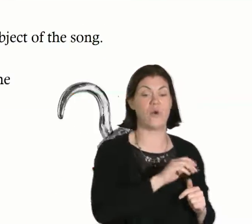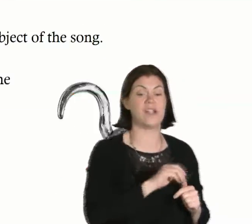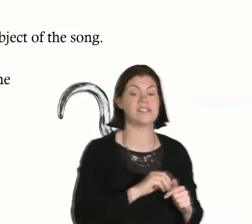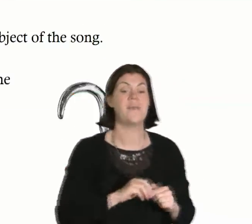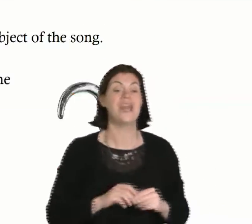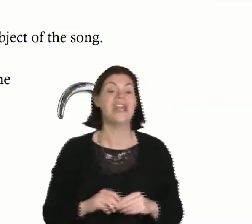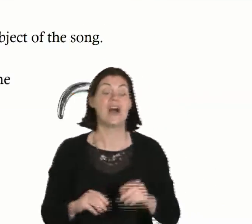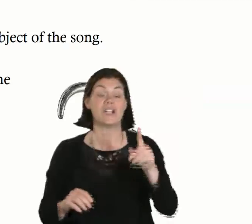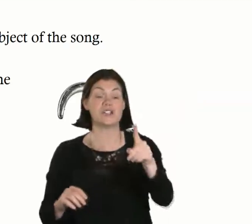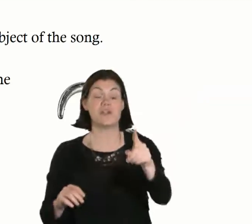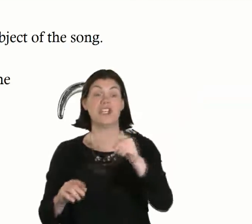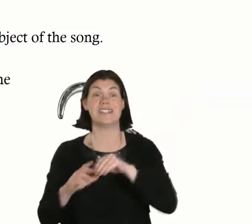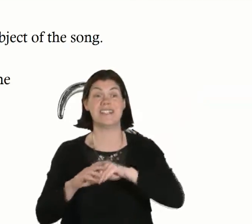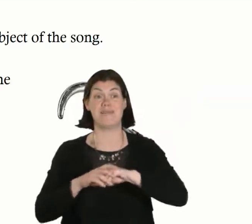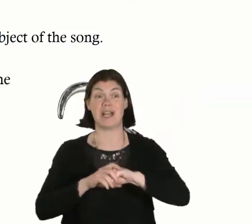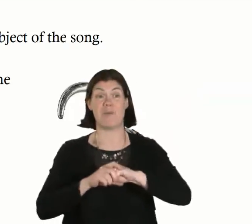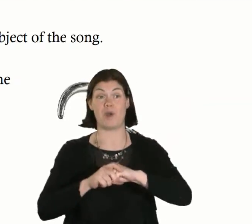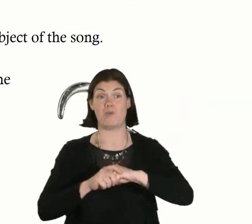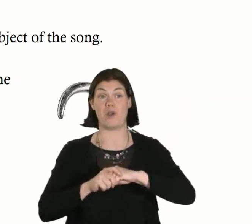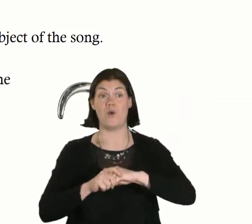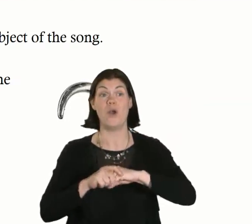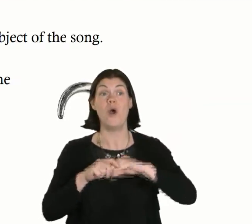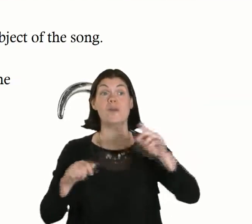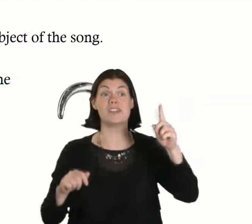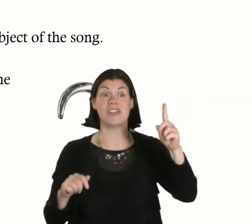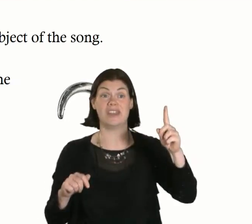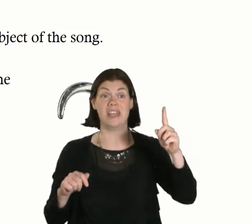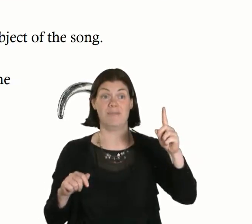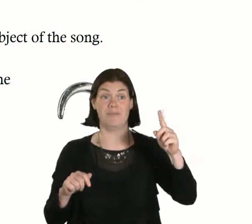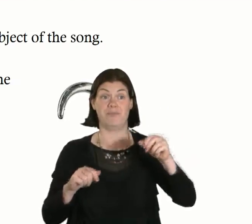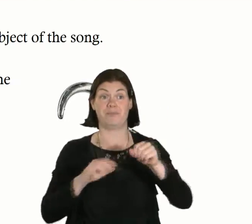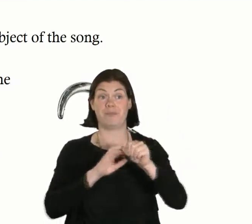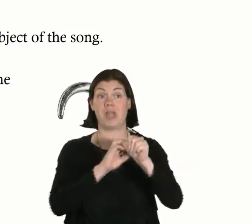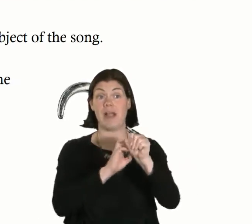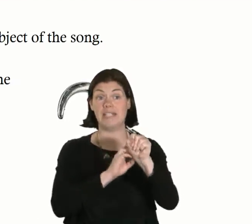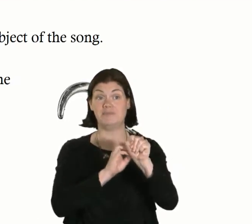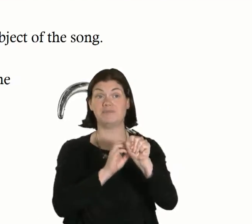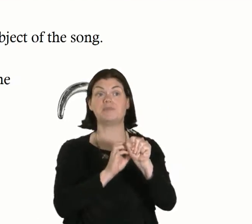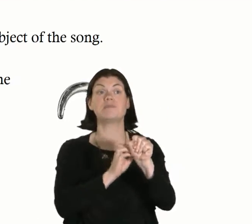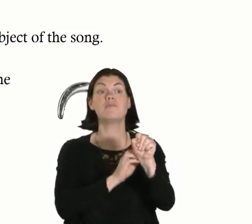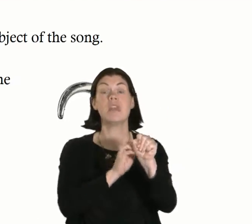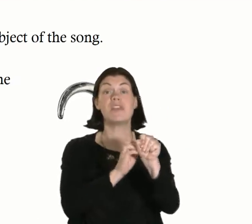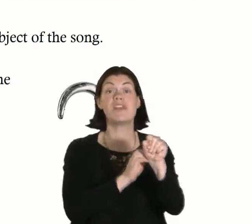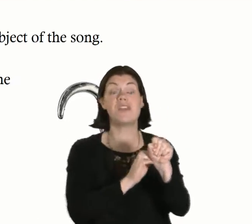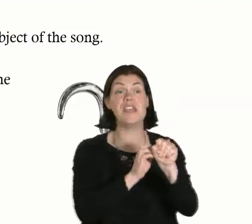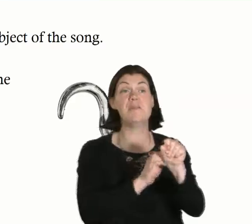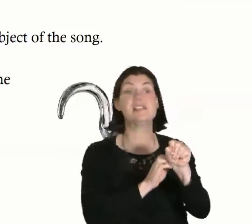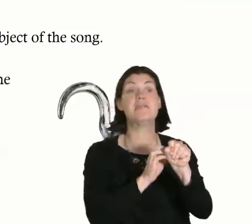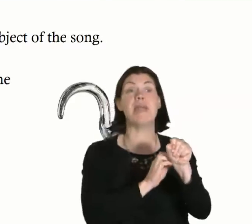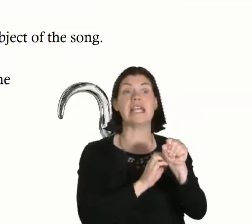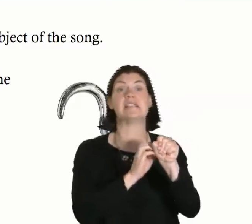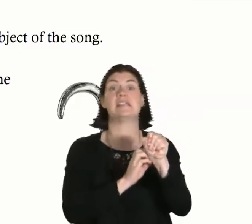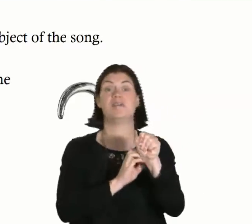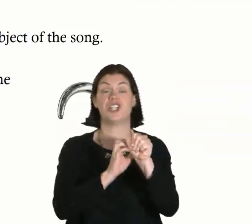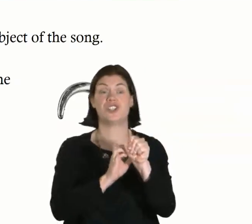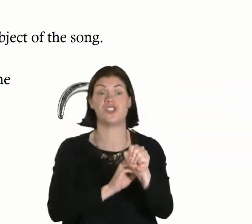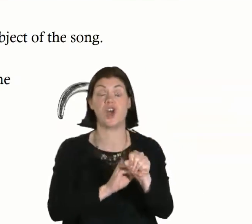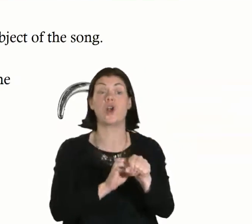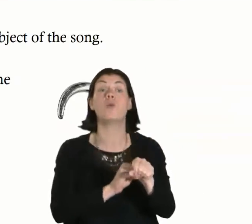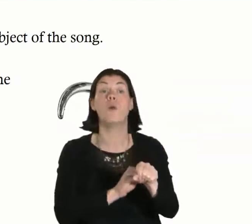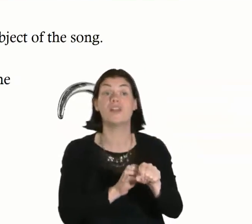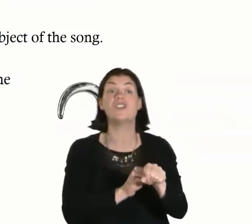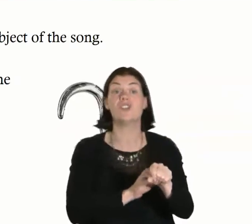hear the chorus. Now, here's one you guys didn't pick up on though, was the theme, right? The theme is the main subject